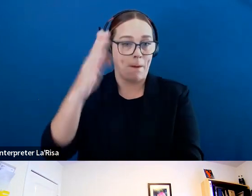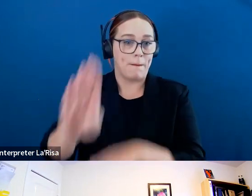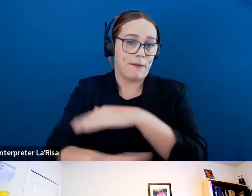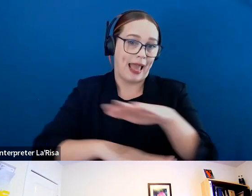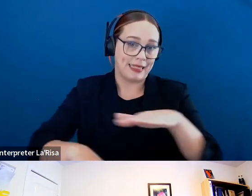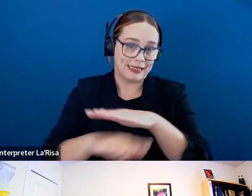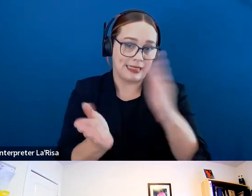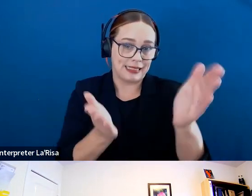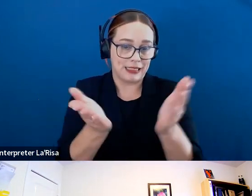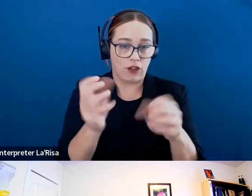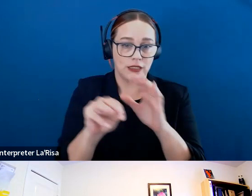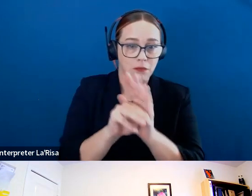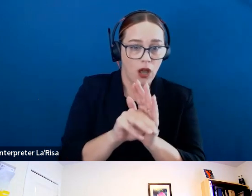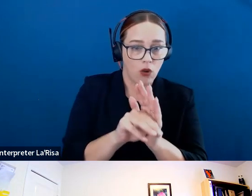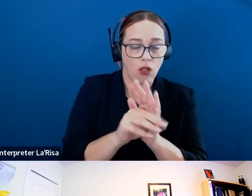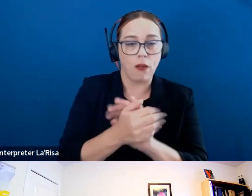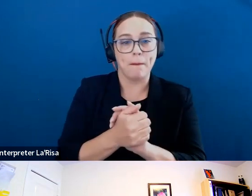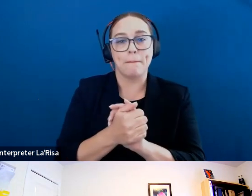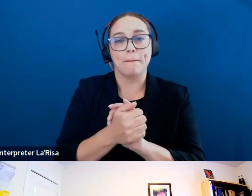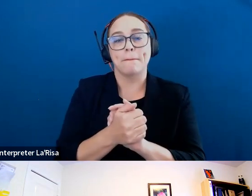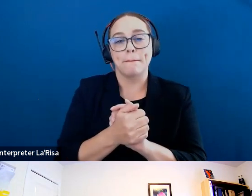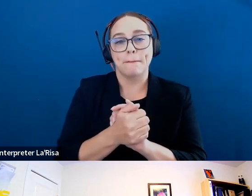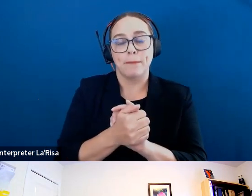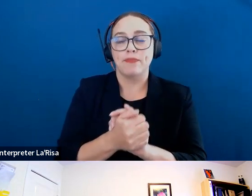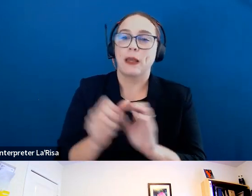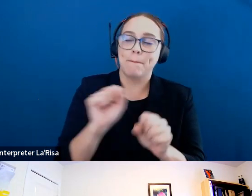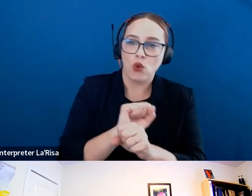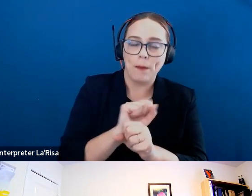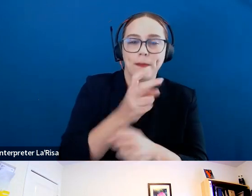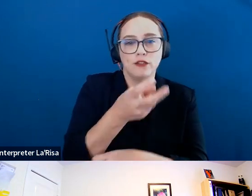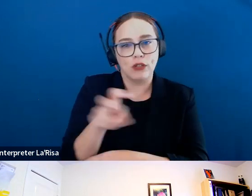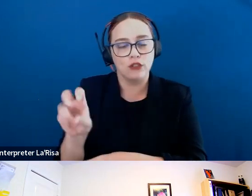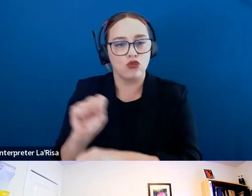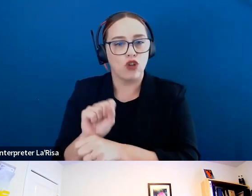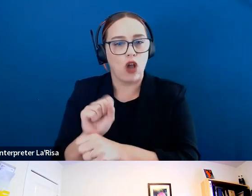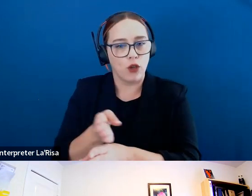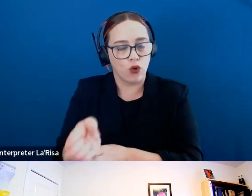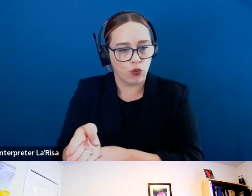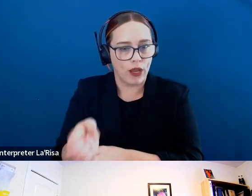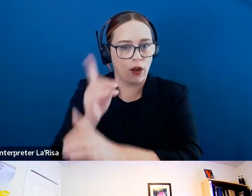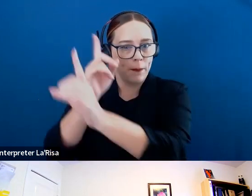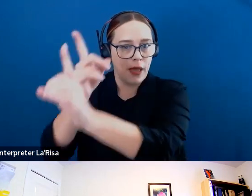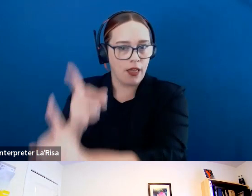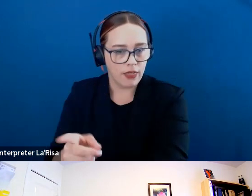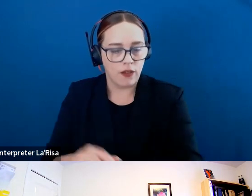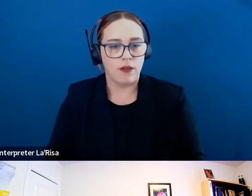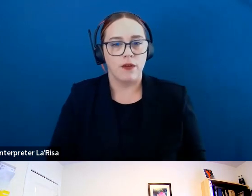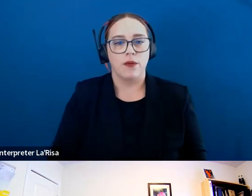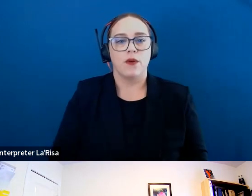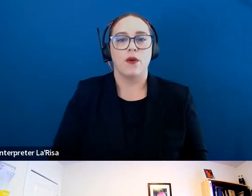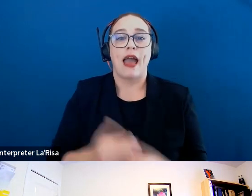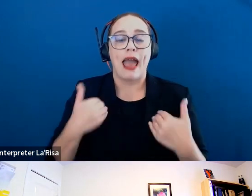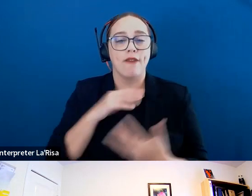supported employment, transitional jobs, career pathways, and that they address employment services with a combination of